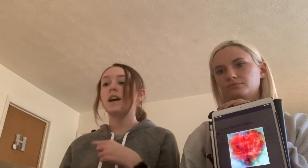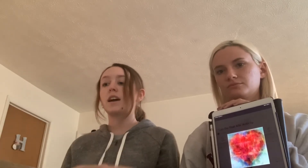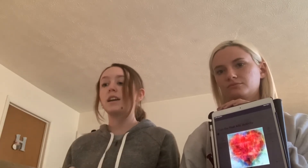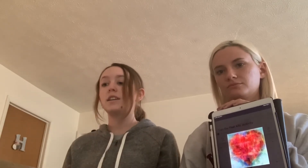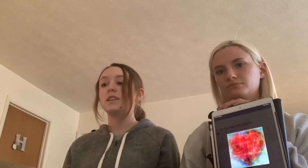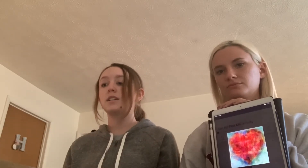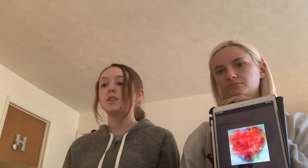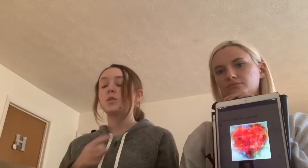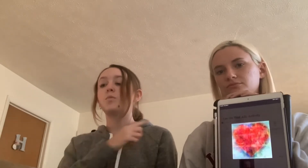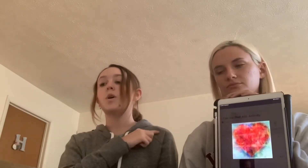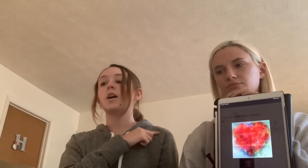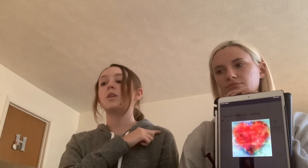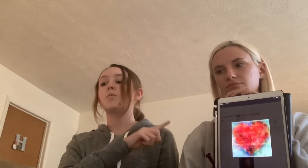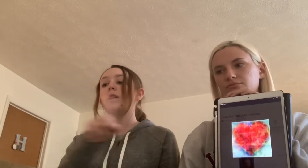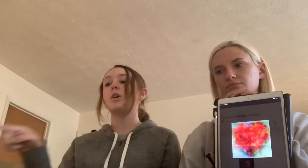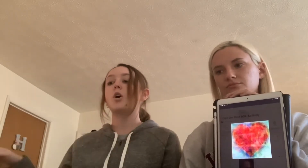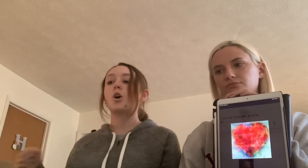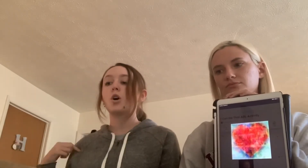Sign what we all